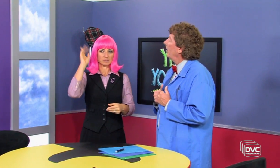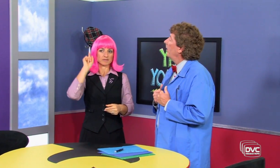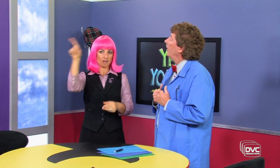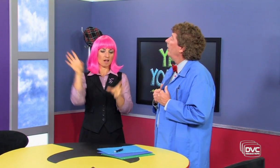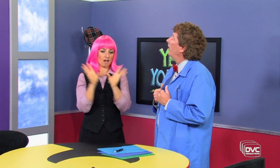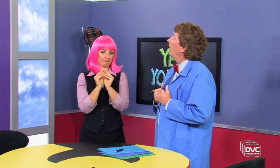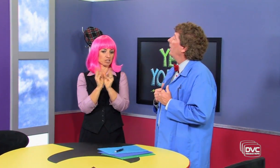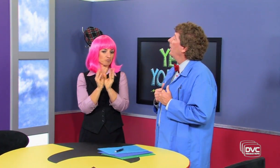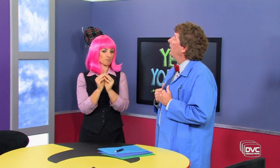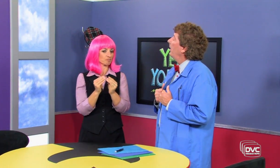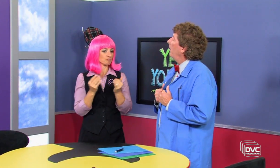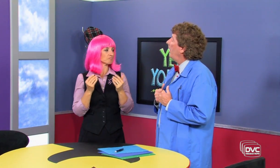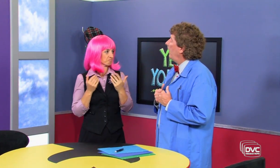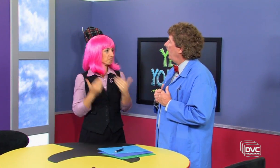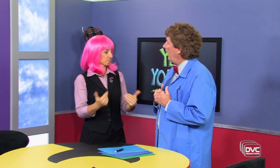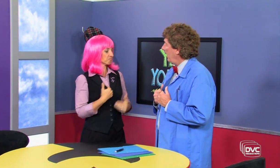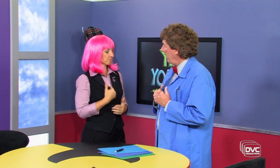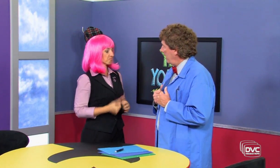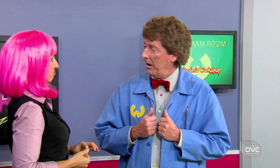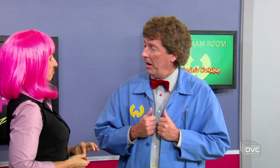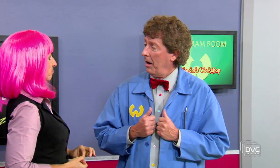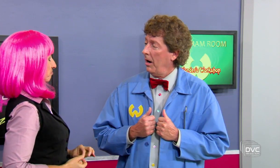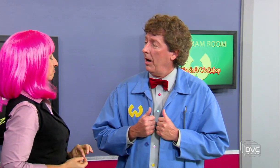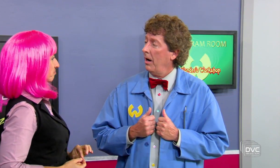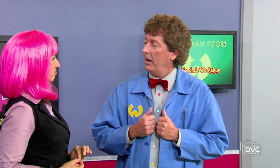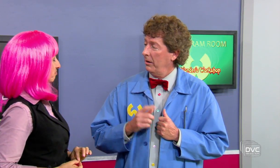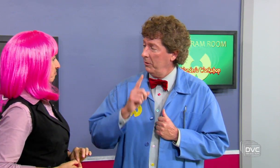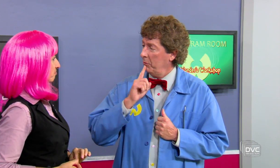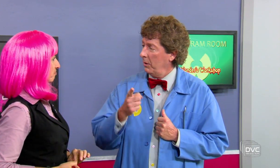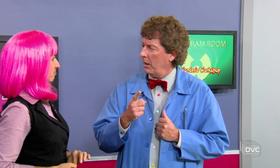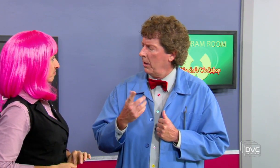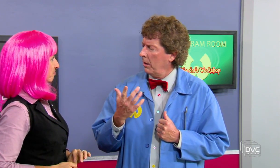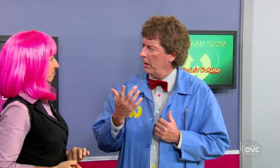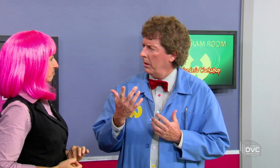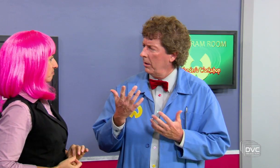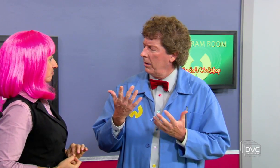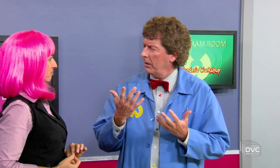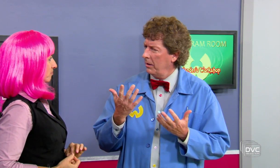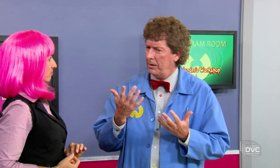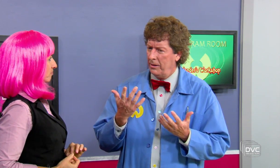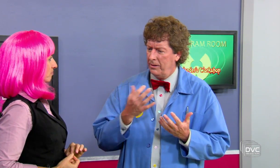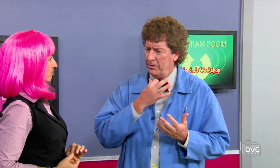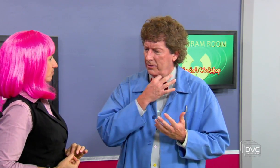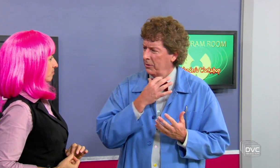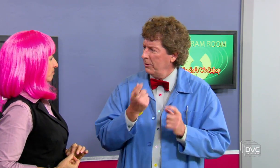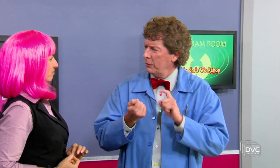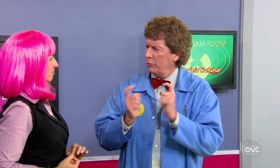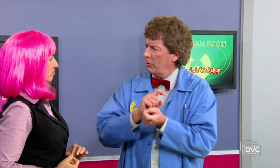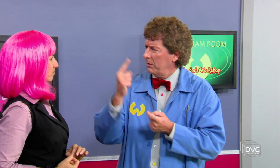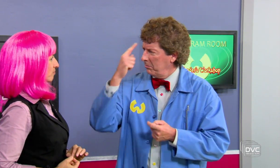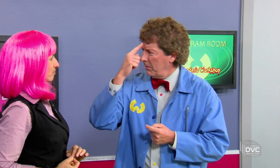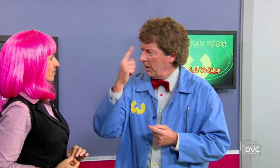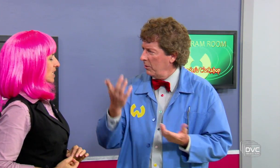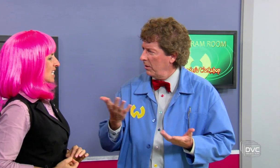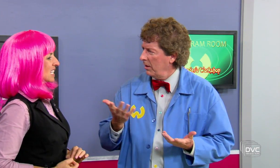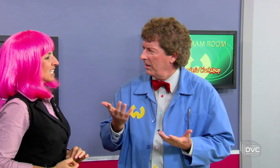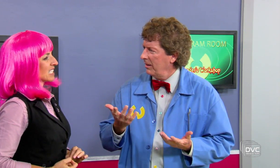I'll go ahead and do that presentation at the Inventors Conference. Oh, really? I'm curious. What changed your